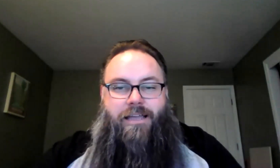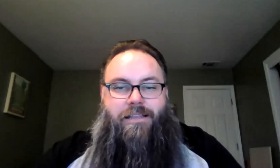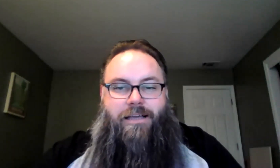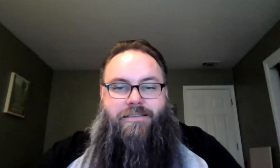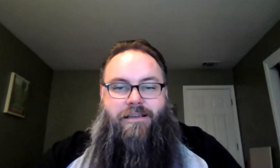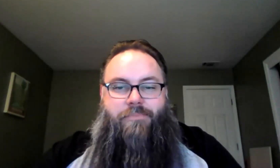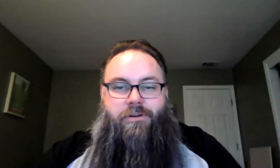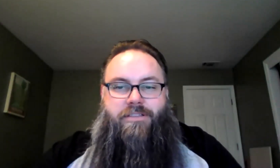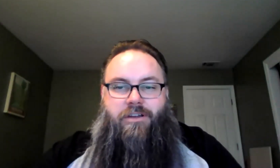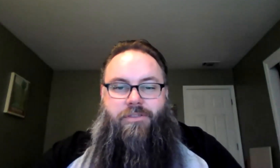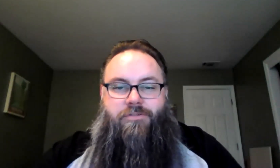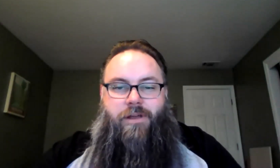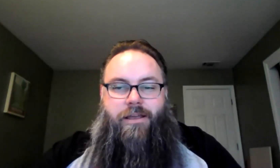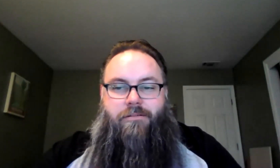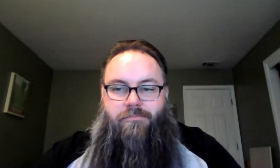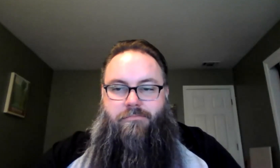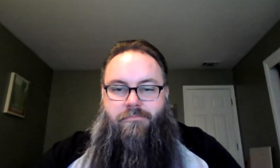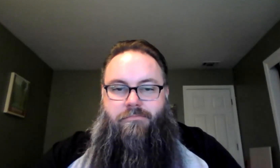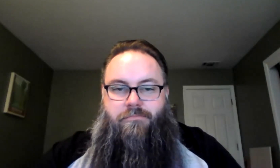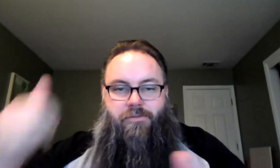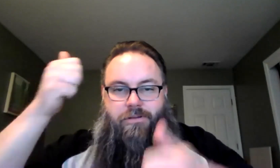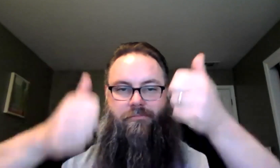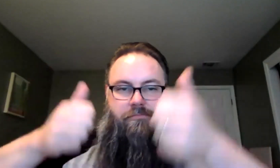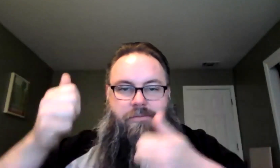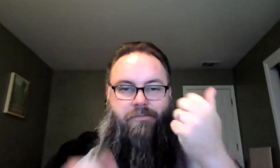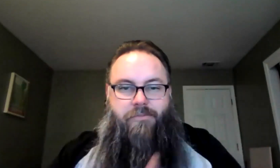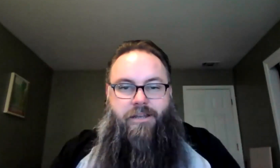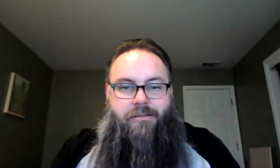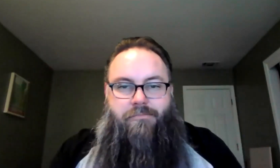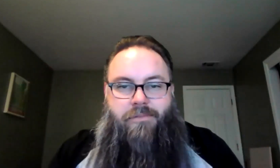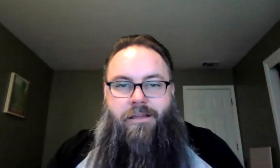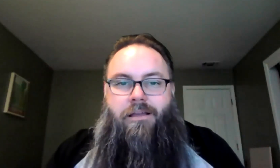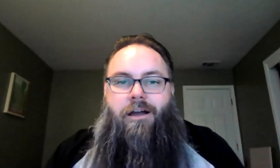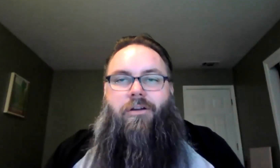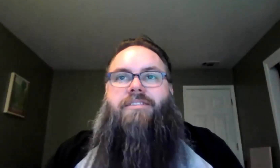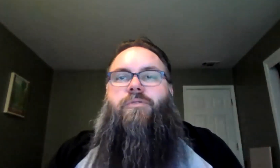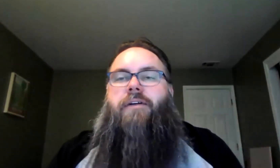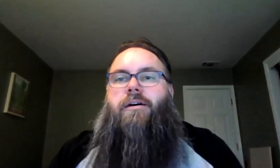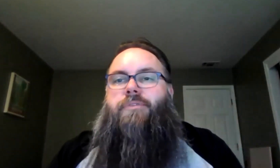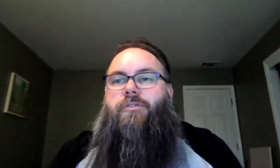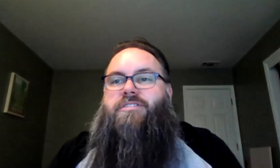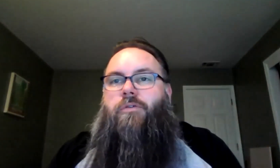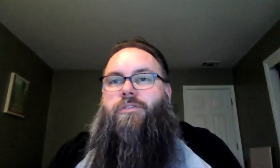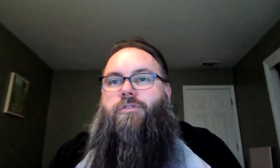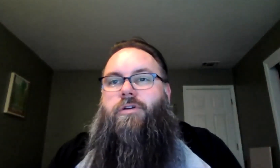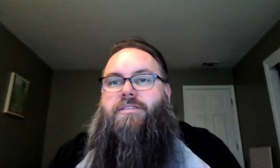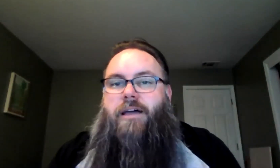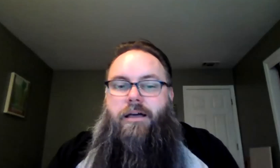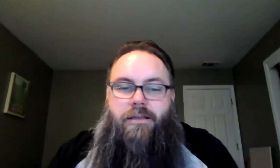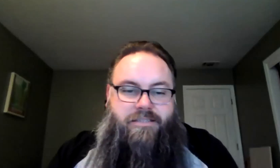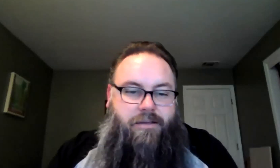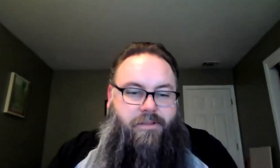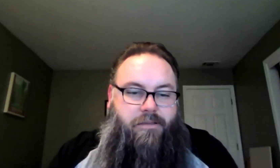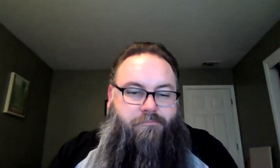about this ILS bill that's going through right now? Anyone? Maybe, maybe not. All right, so we have a bill that's going through.